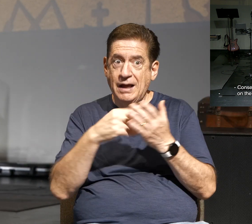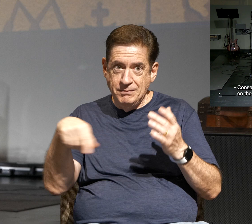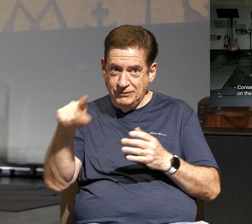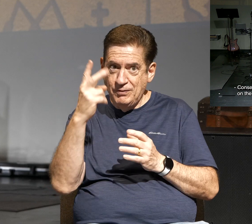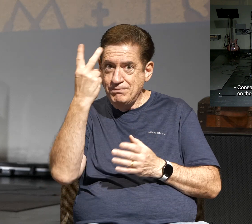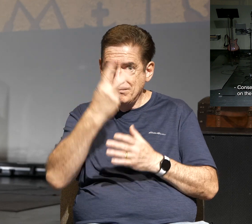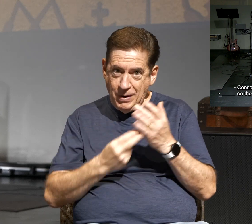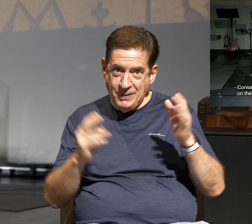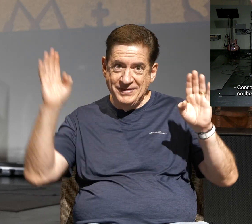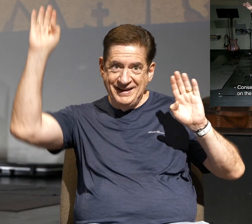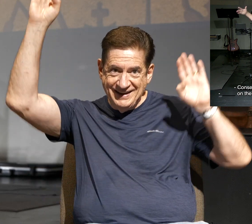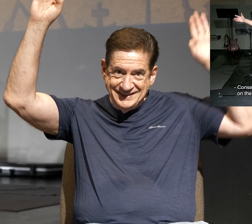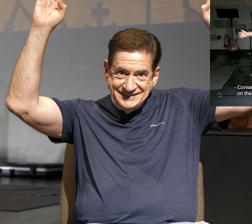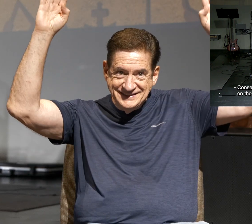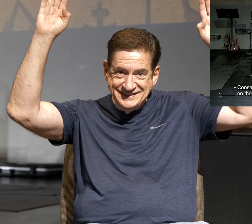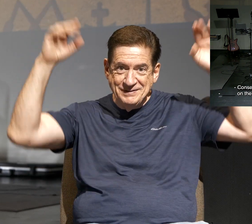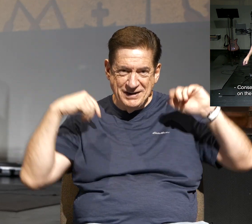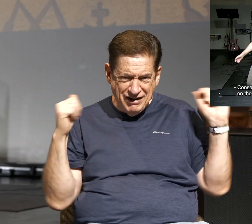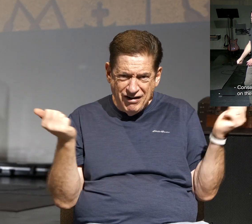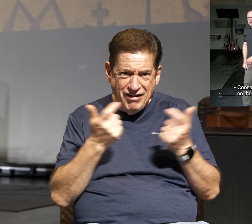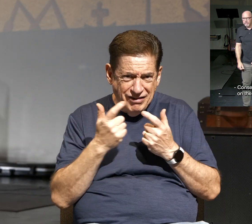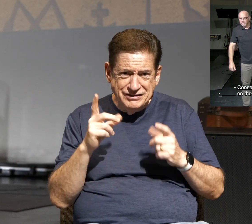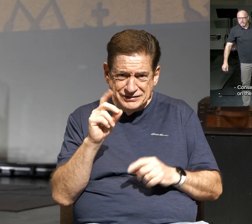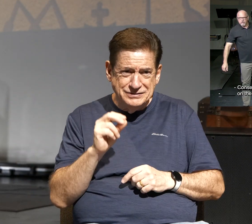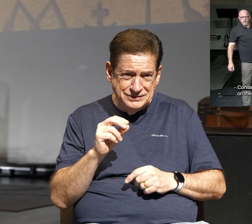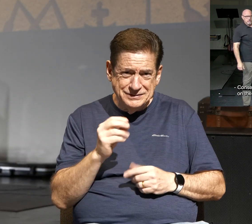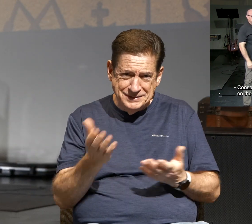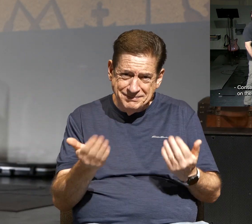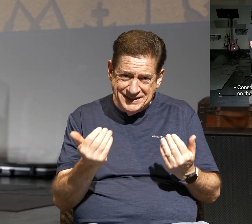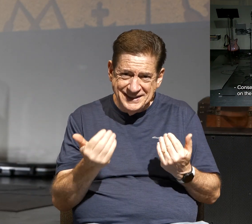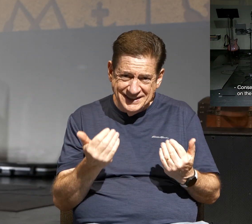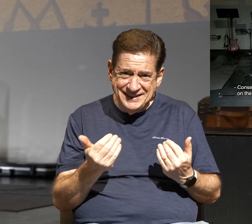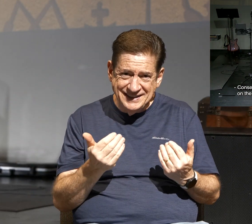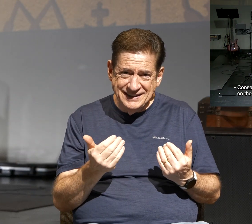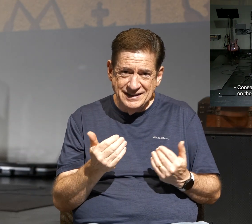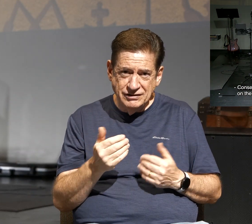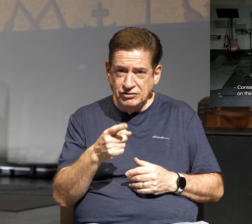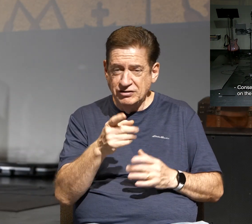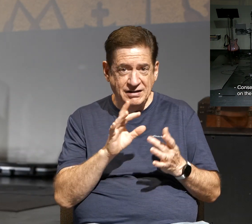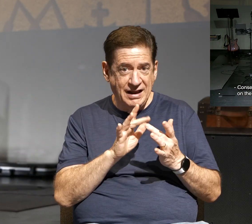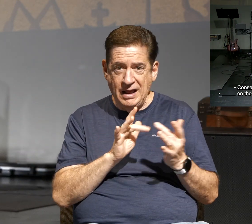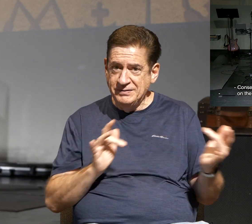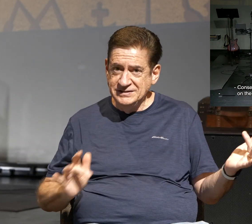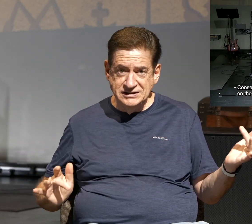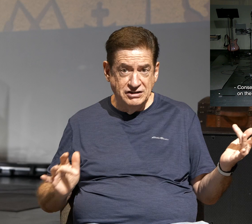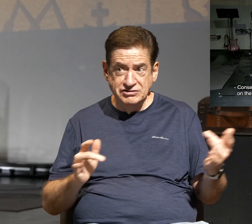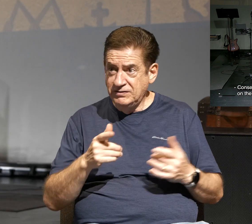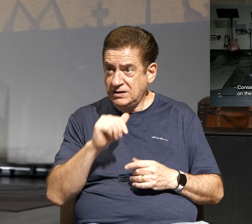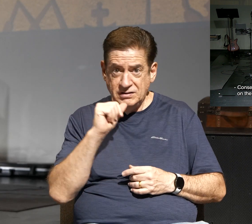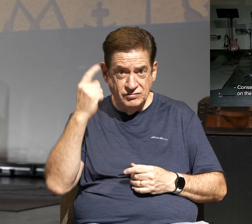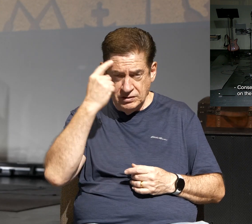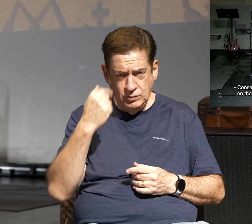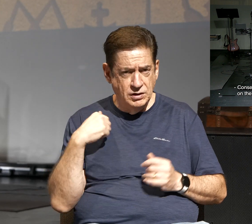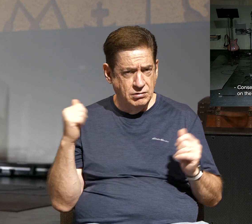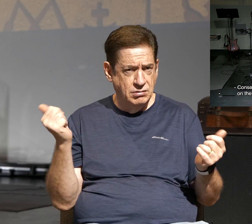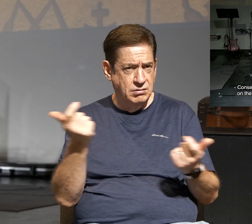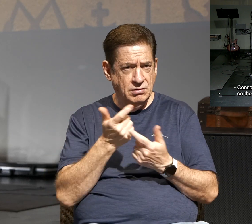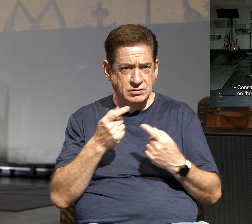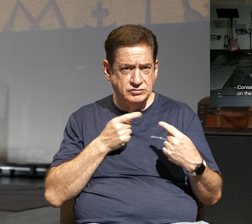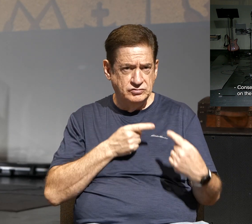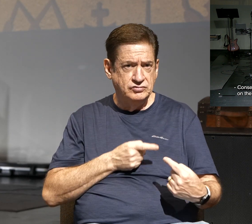okay? Yeah, we all do. Come on. You're out of touch if you don't realize that. We all struggle.